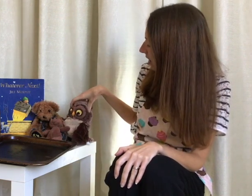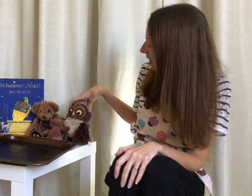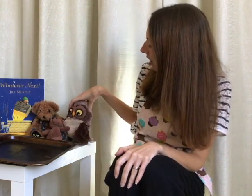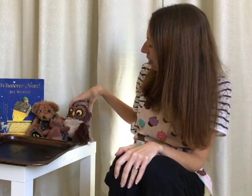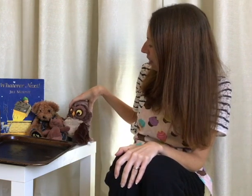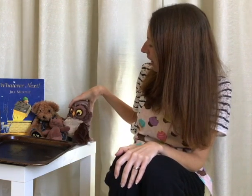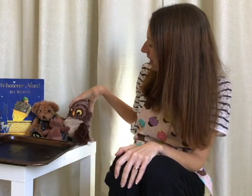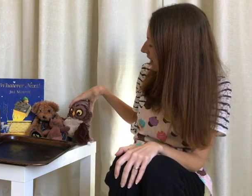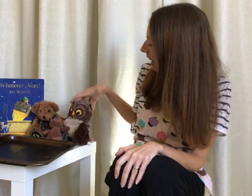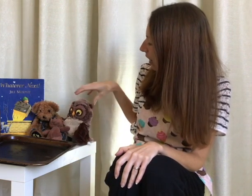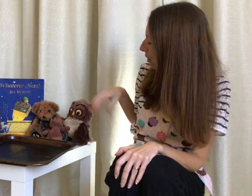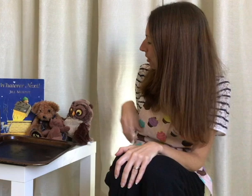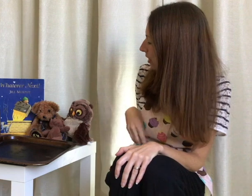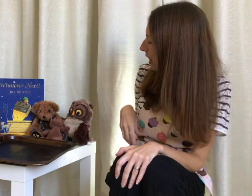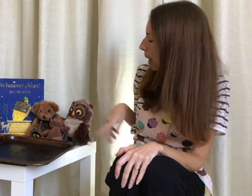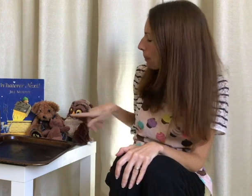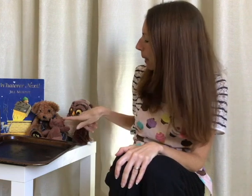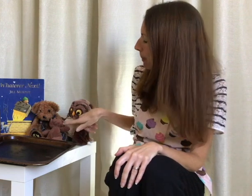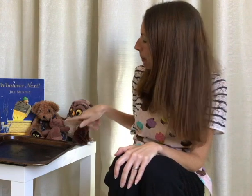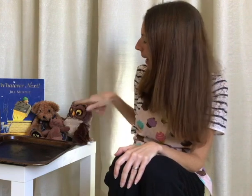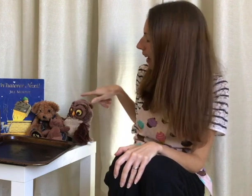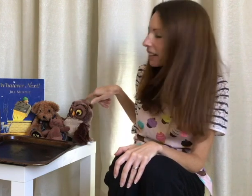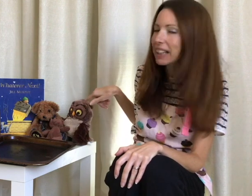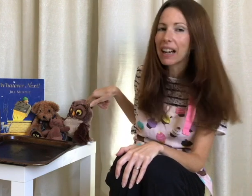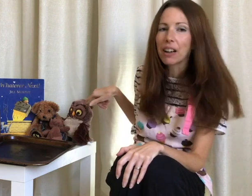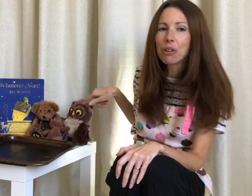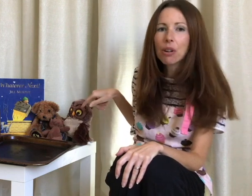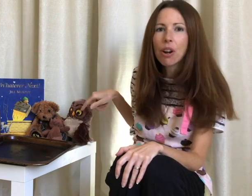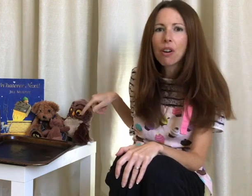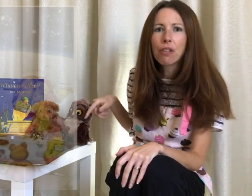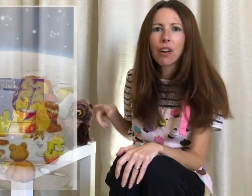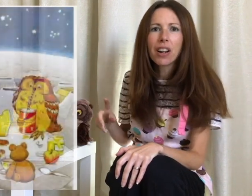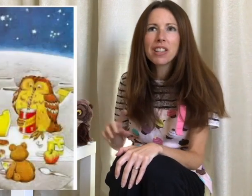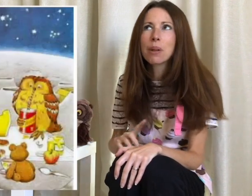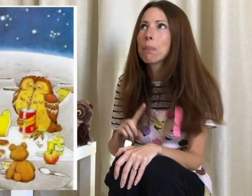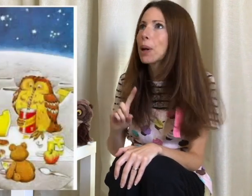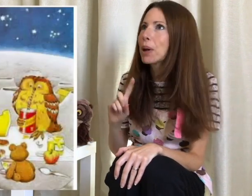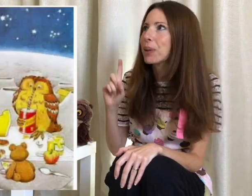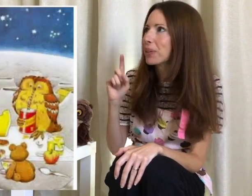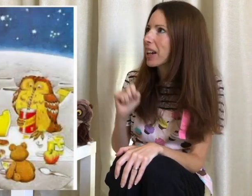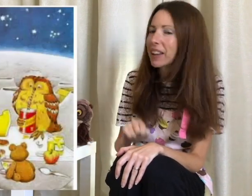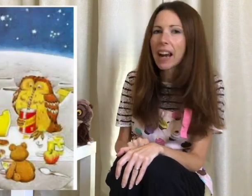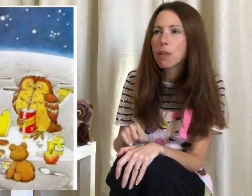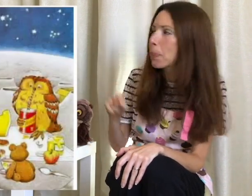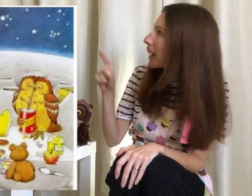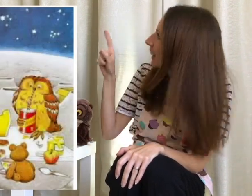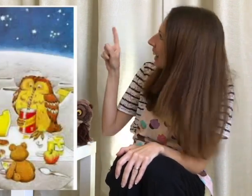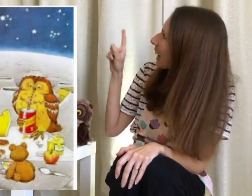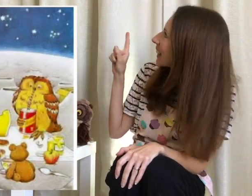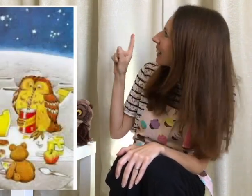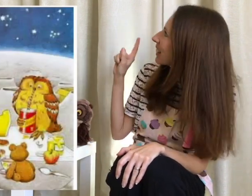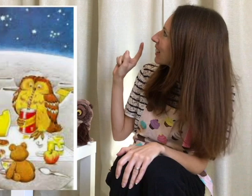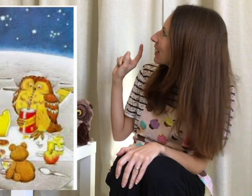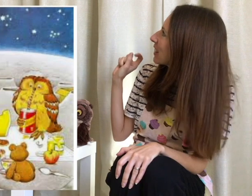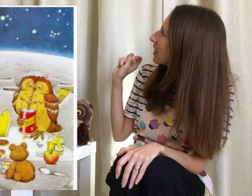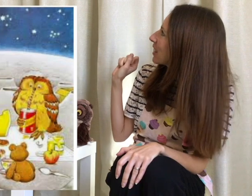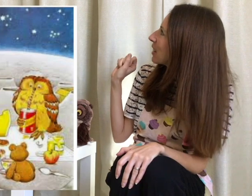a friend, the owl. And baby bear and the owl fly to the moon and they have a picnic.